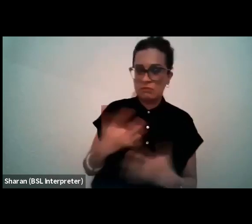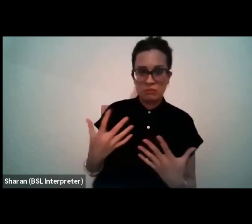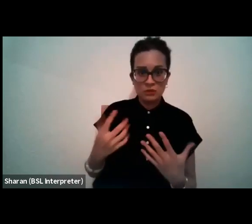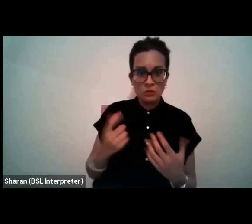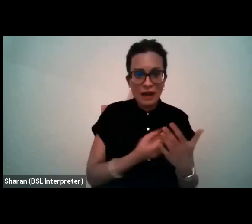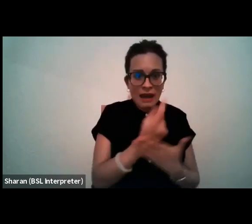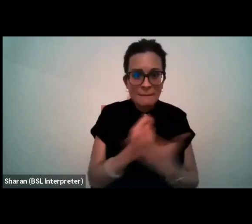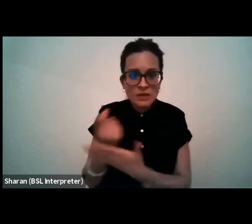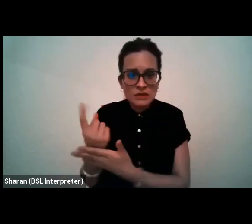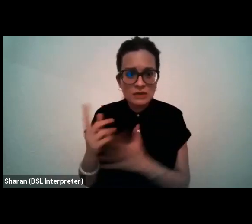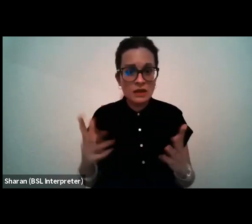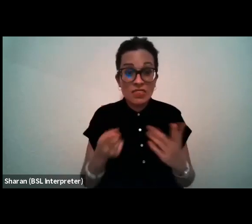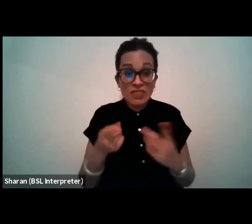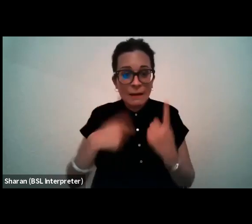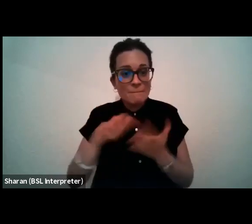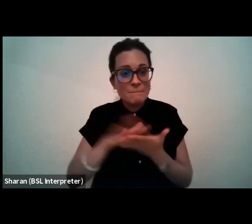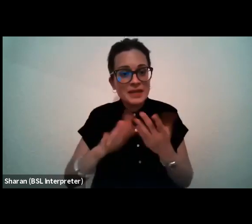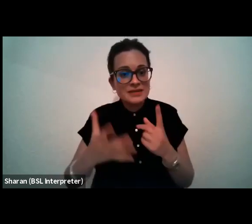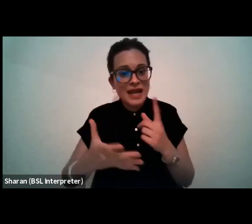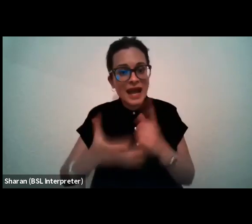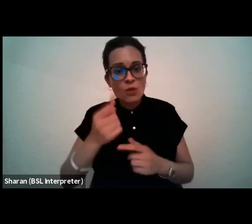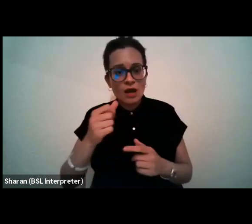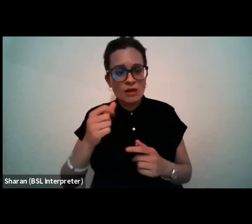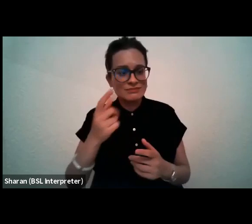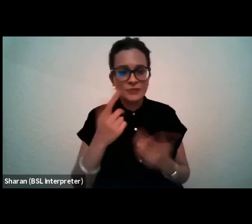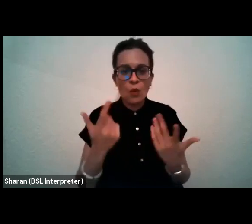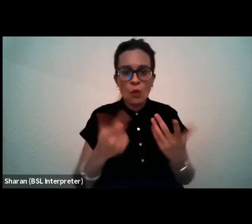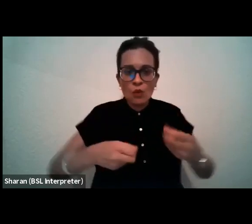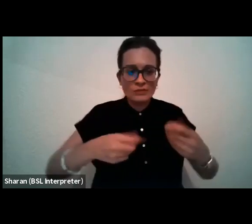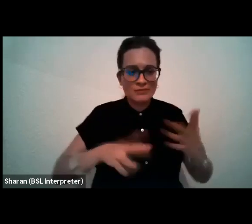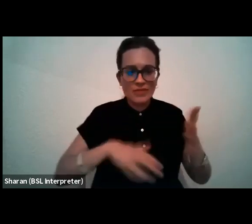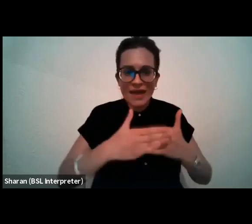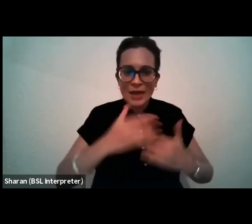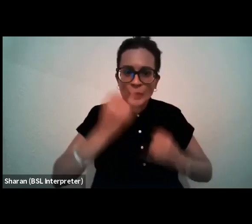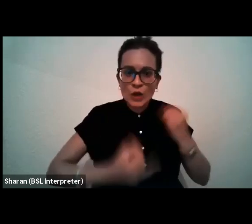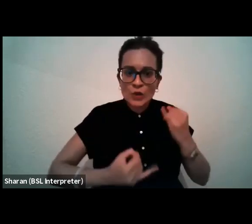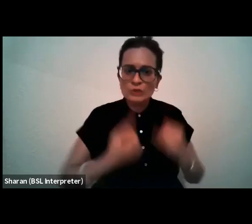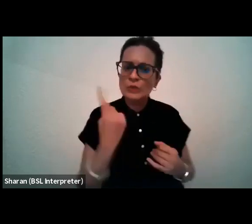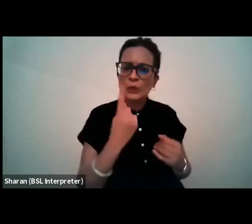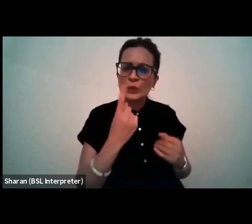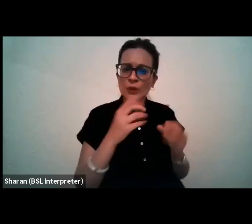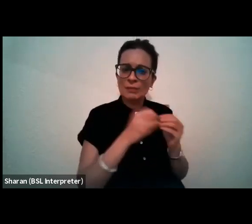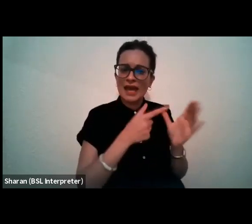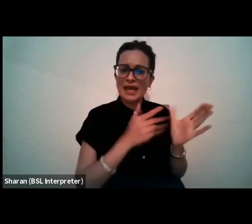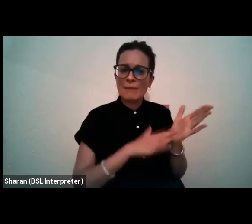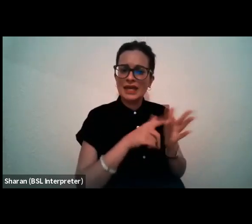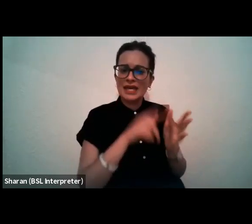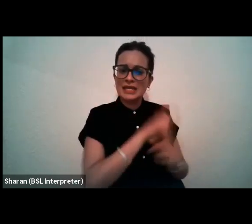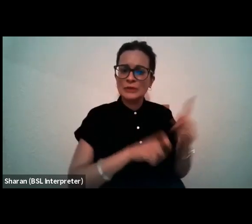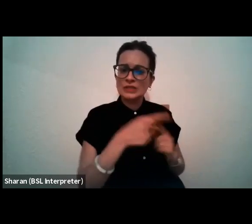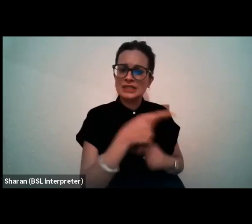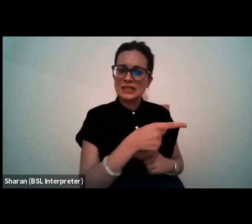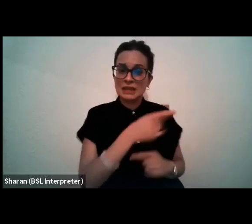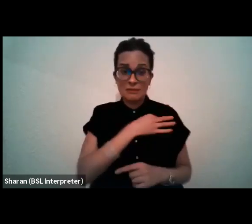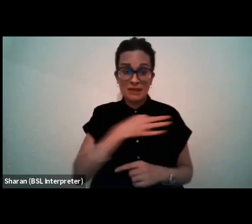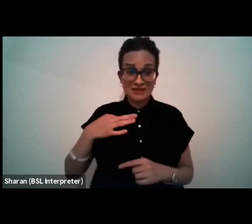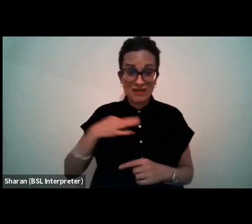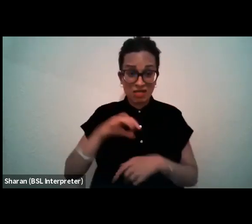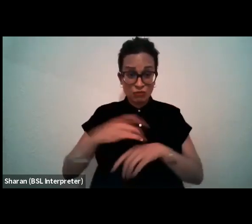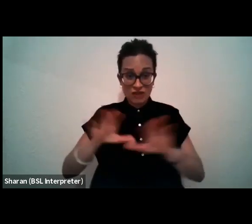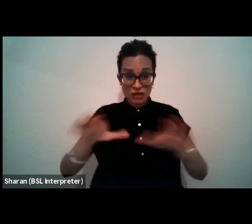make outcomes worse for BAME people who, I would say, in particular, the medical professions. We see that the